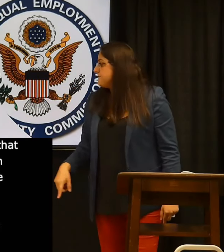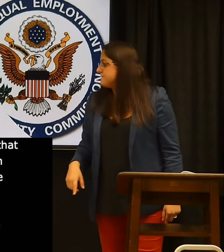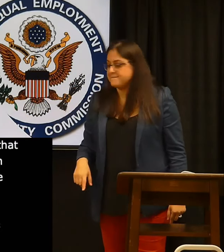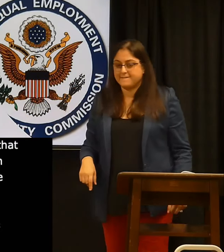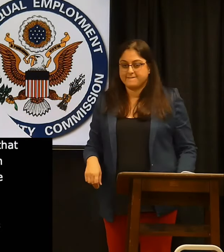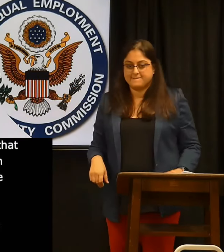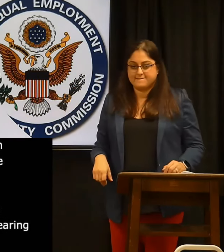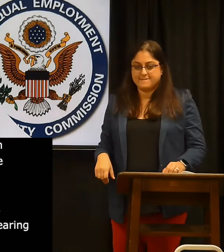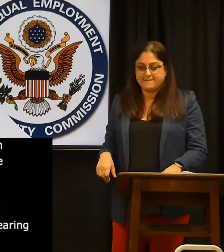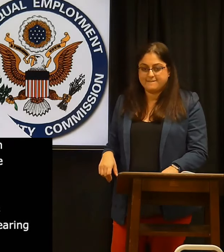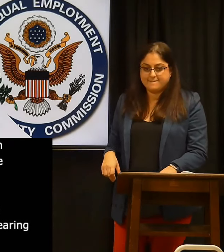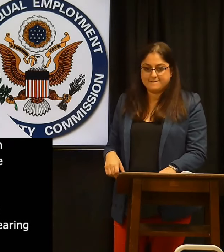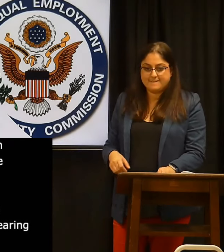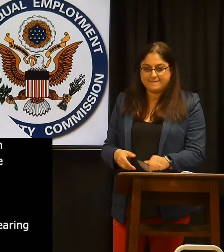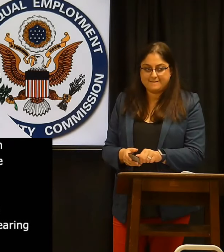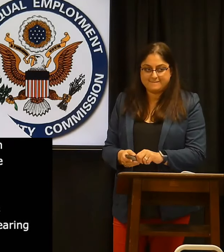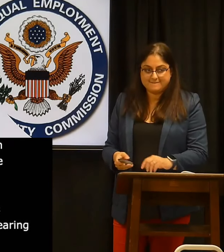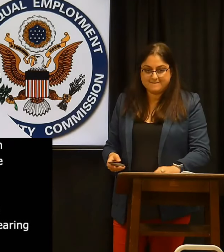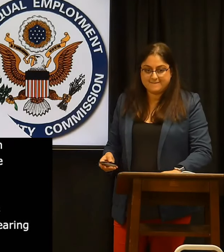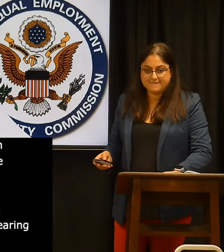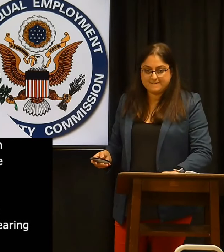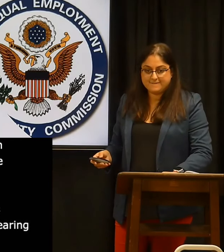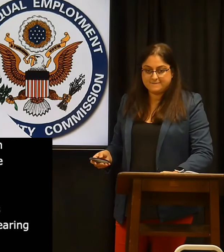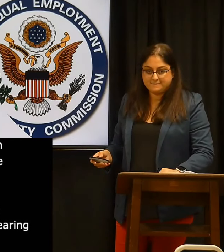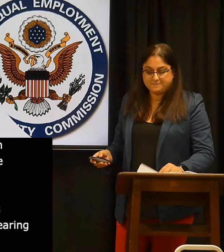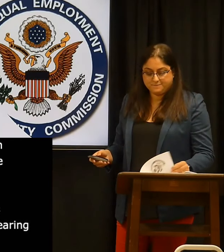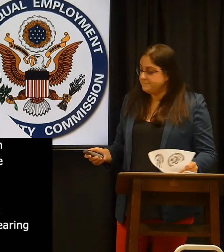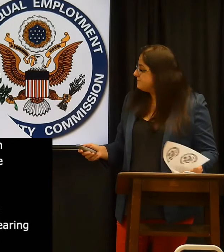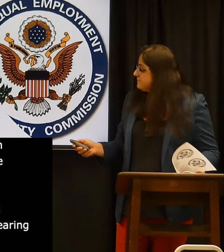deaf person, hey, it's been 10 minutes, time for you to get back to work.